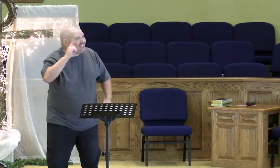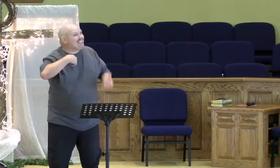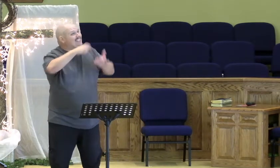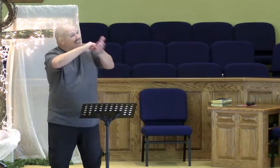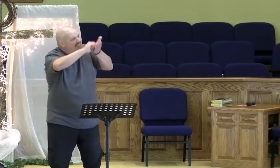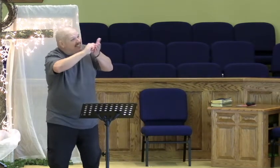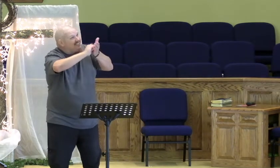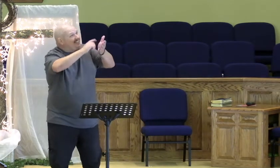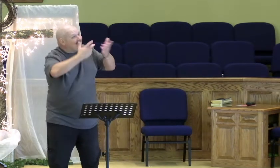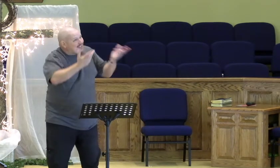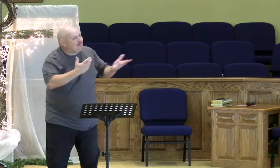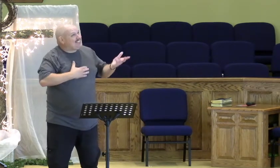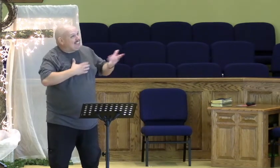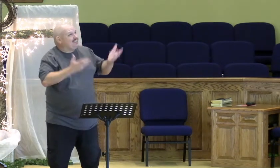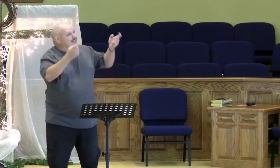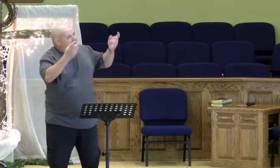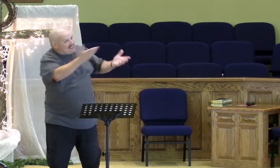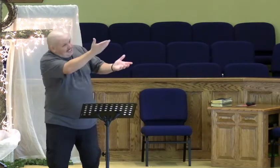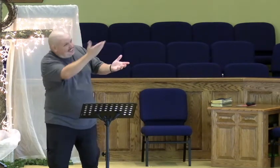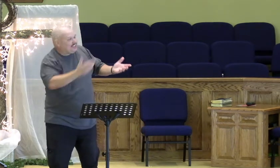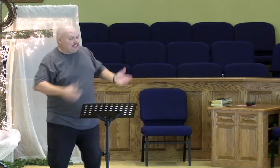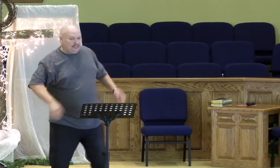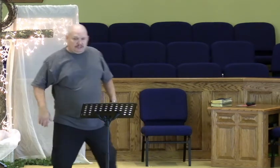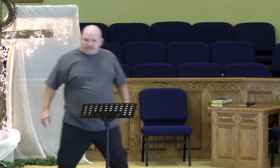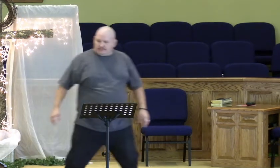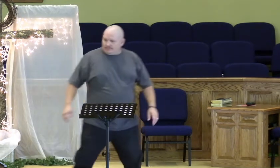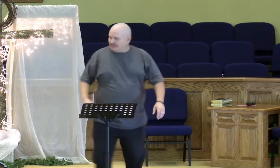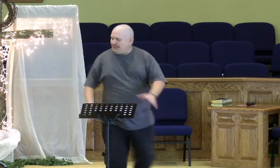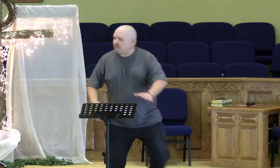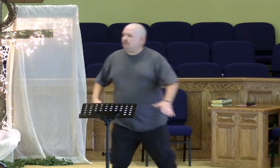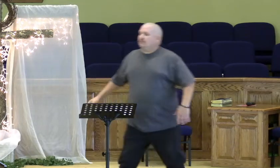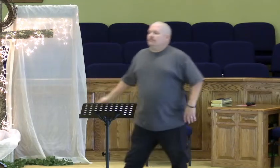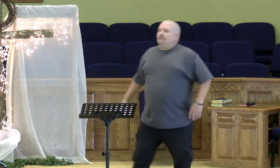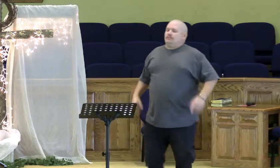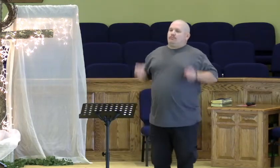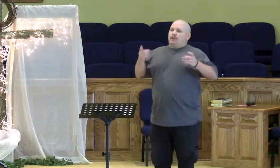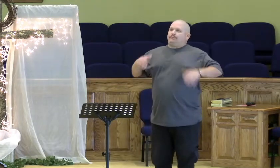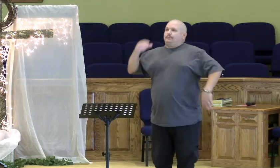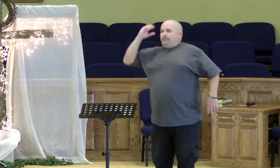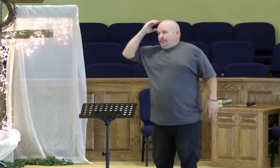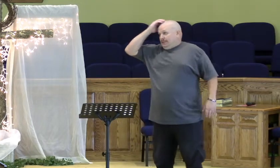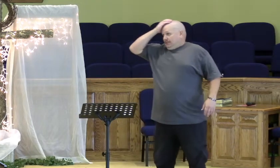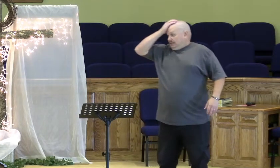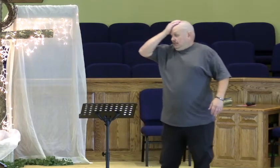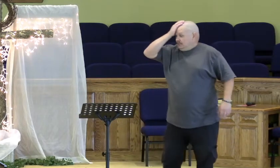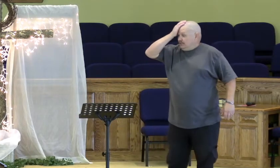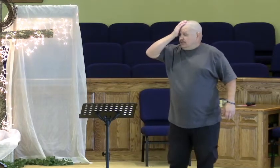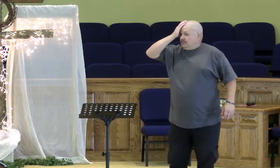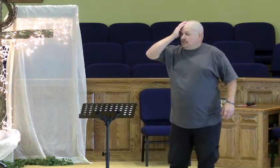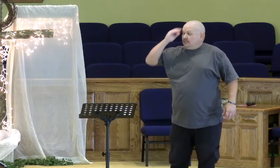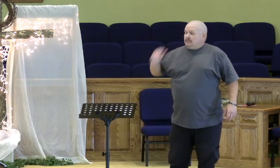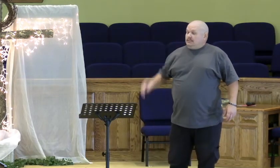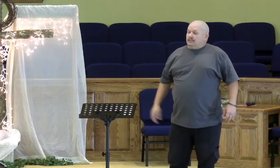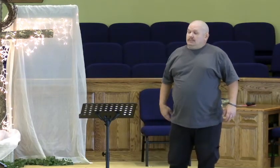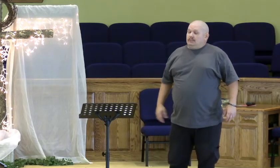I'm deaf. I've been trying to tell your lady I'm deaf, manager. I'm sorry. I'm deaf. The manager's like, oh.